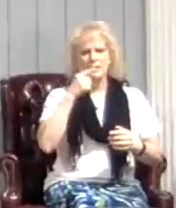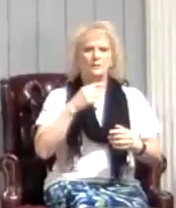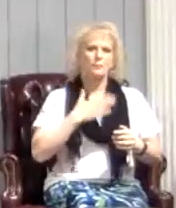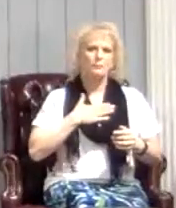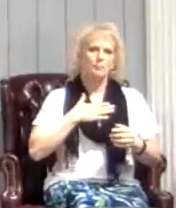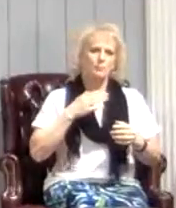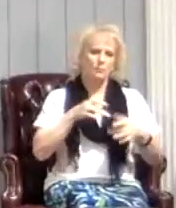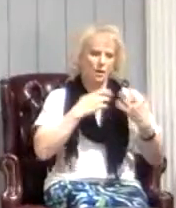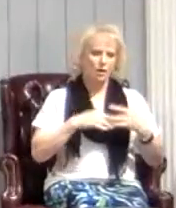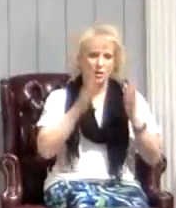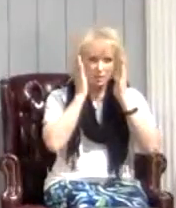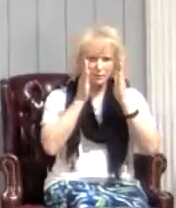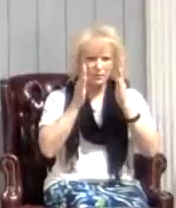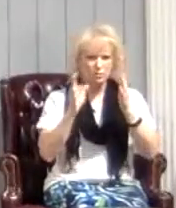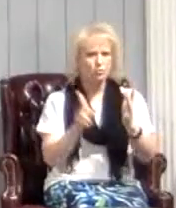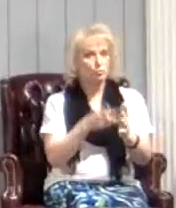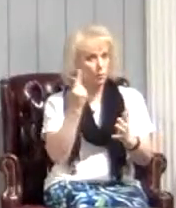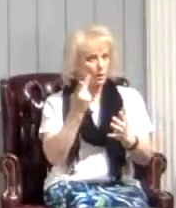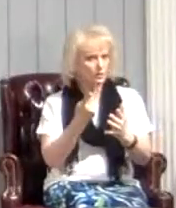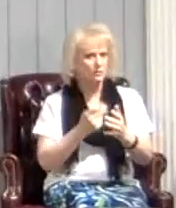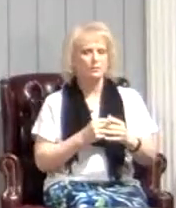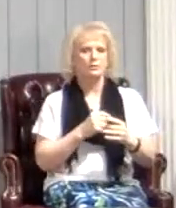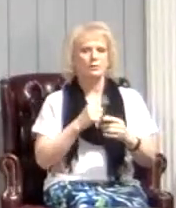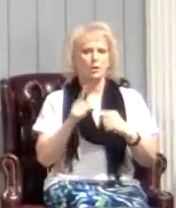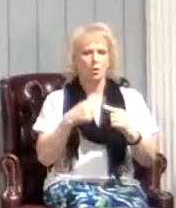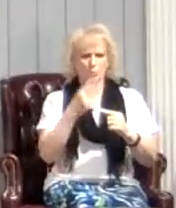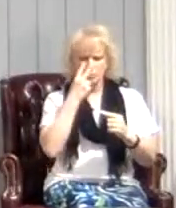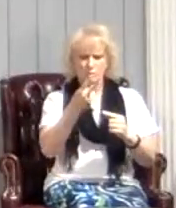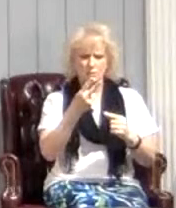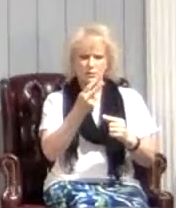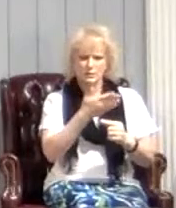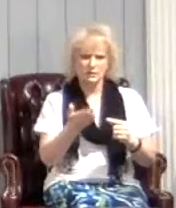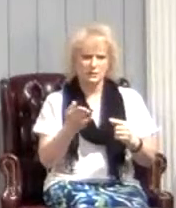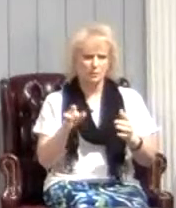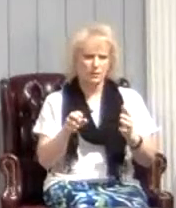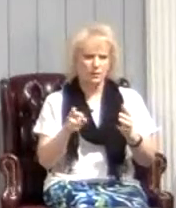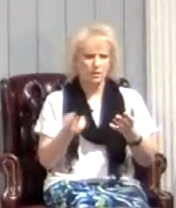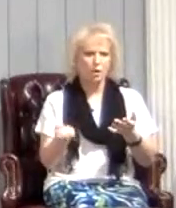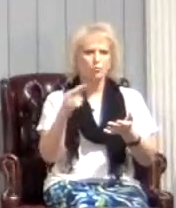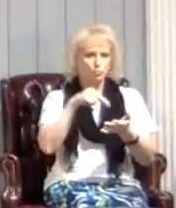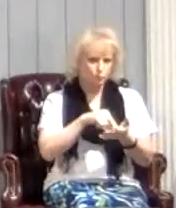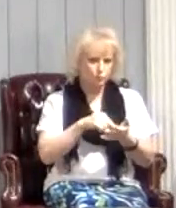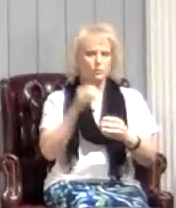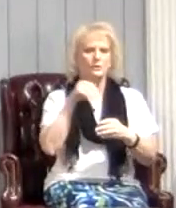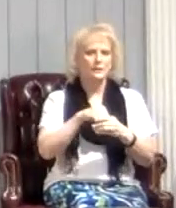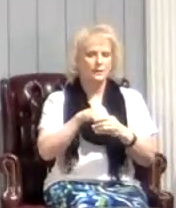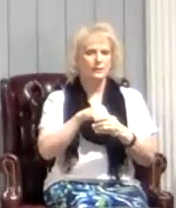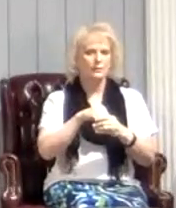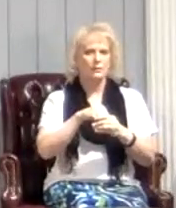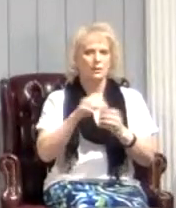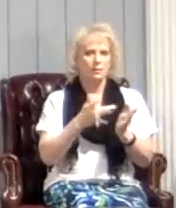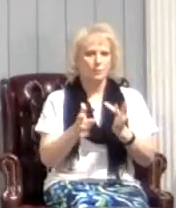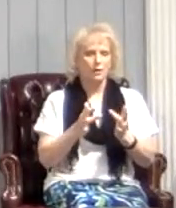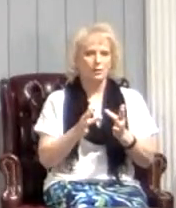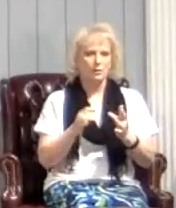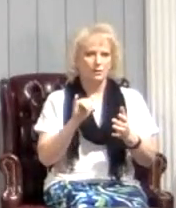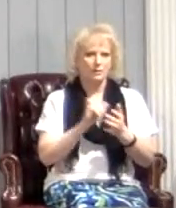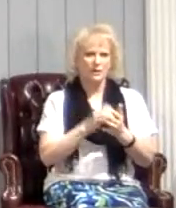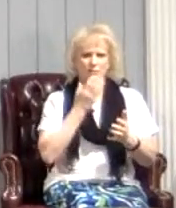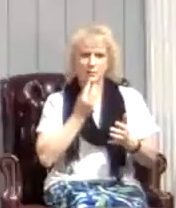things that have come to mind. Whenever you see something repeated in the Bible, that's the Hebrew way of